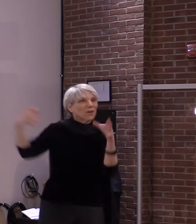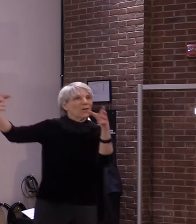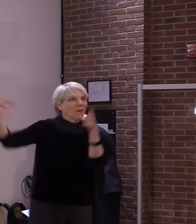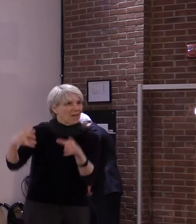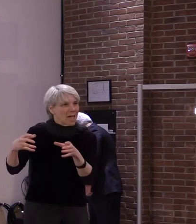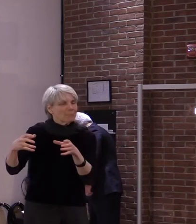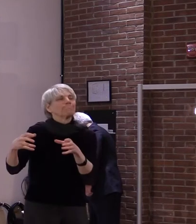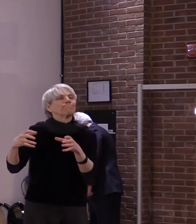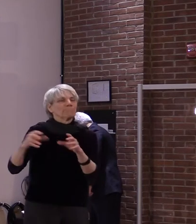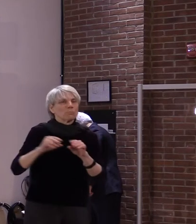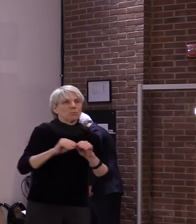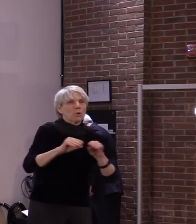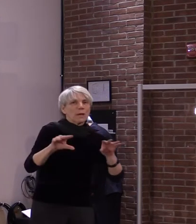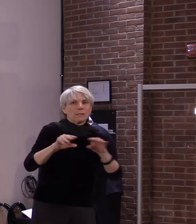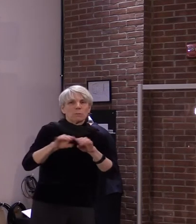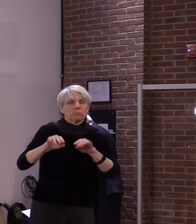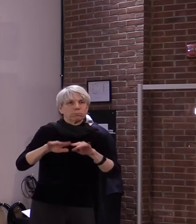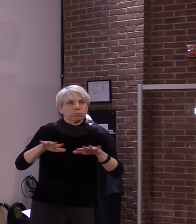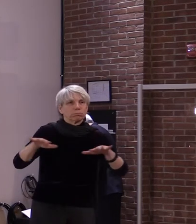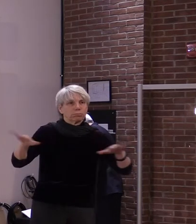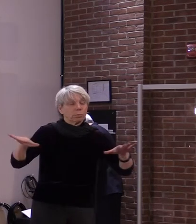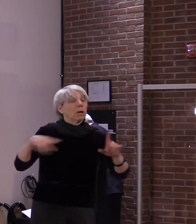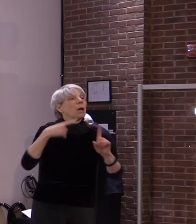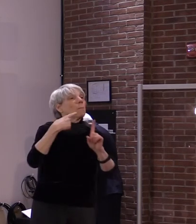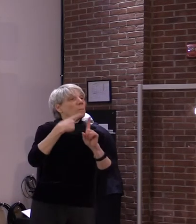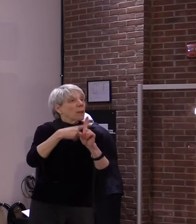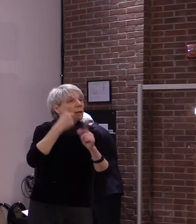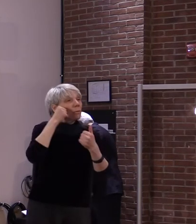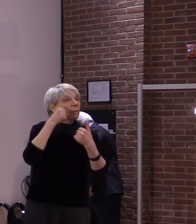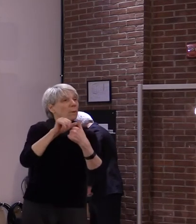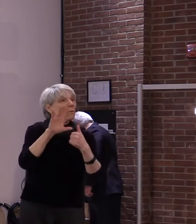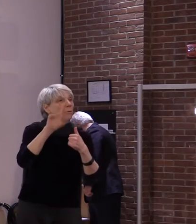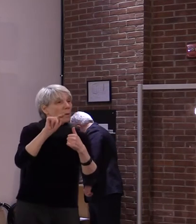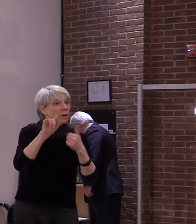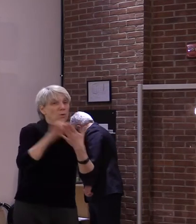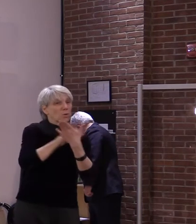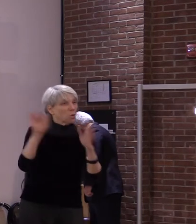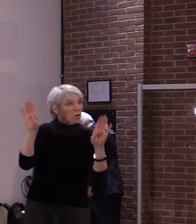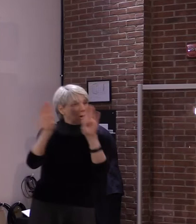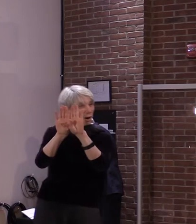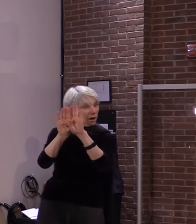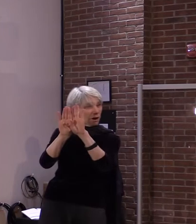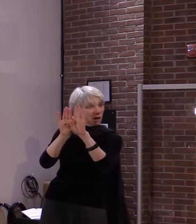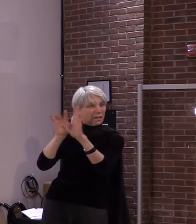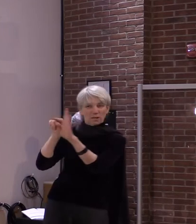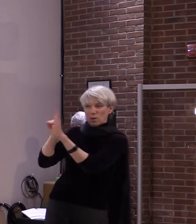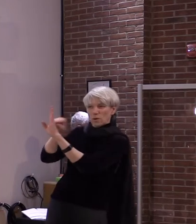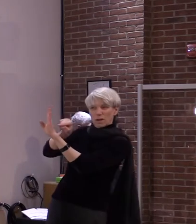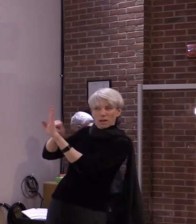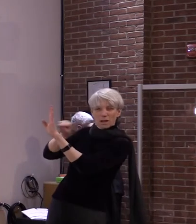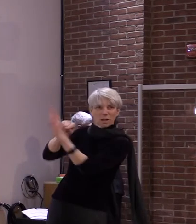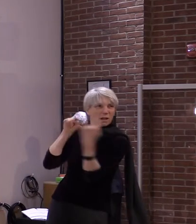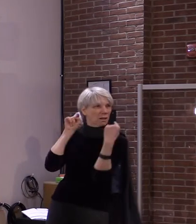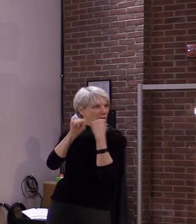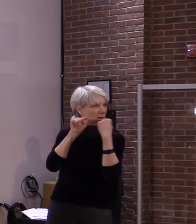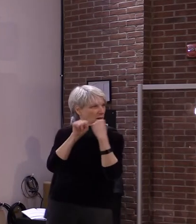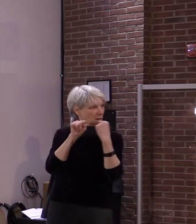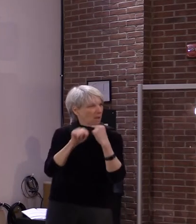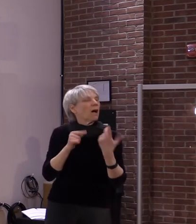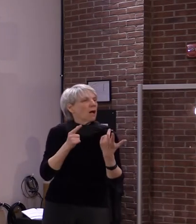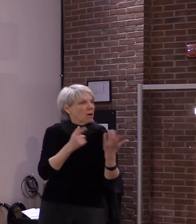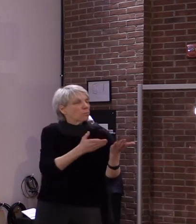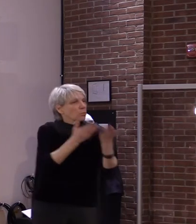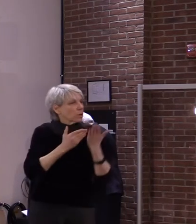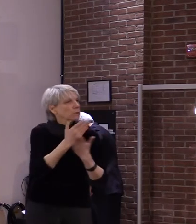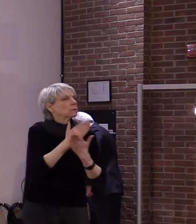the increased virus activity in neighboring new york state and possibly visitors to ski resorts but i must stress that the